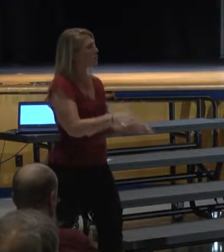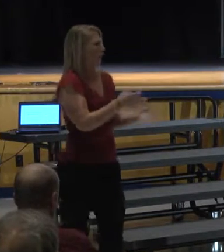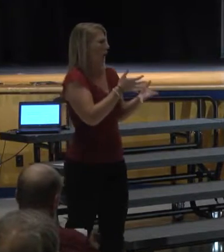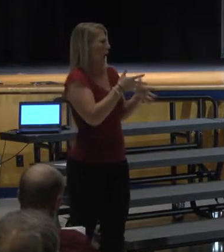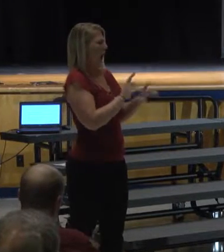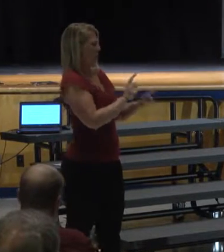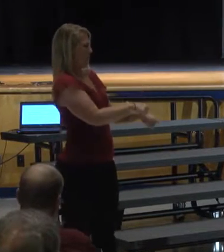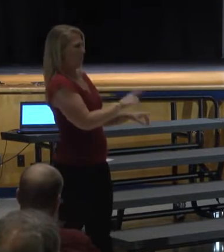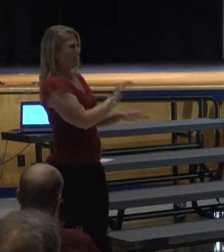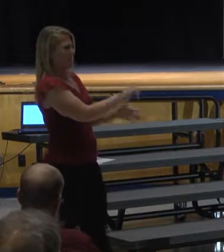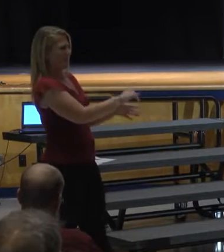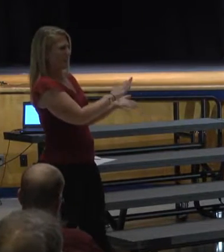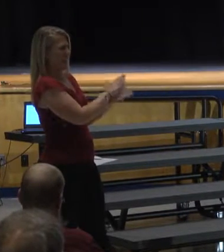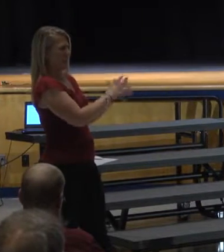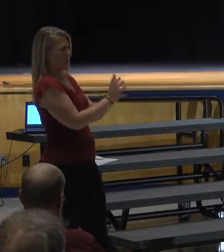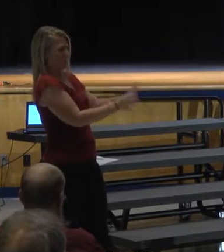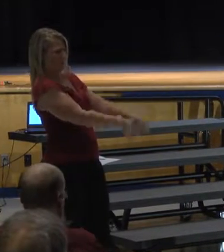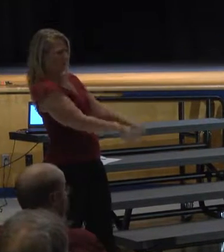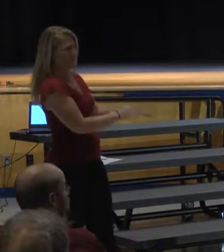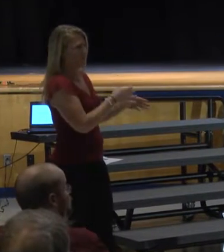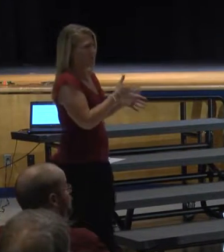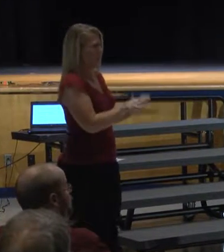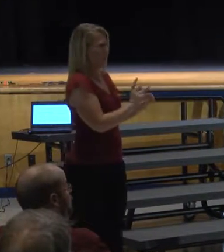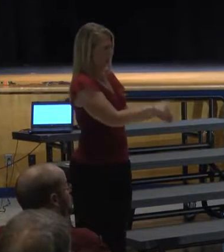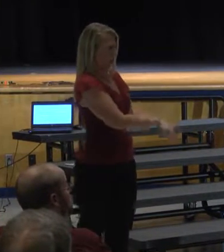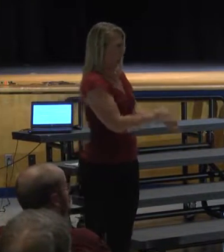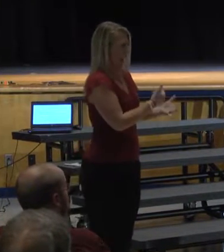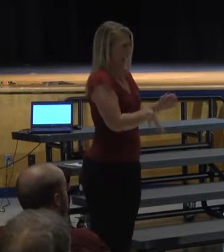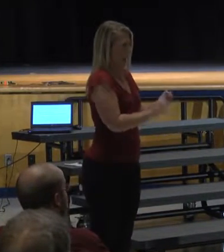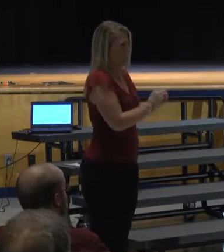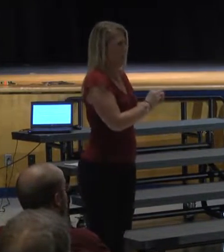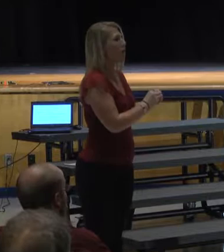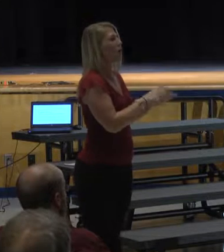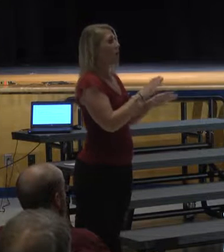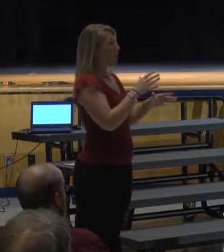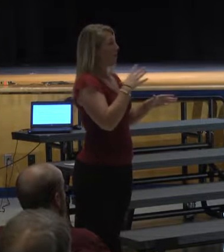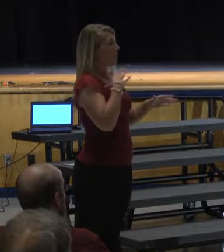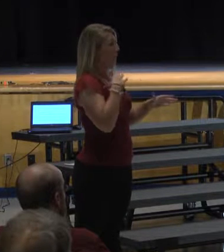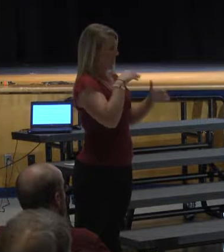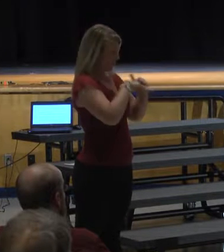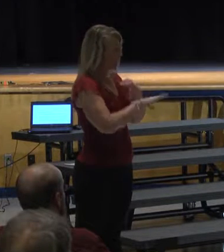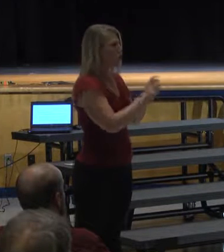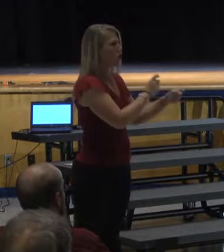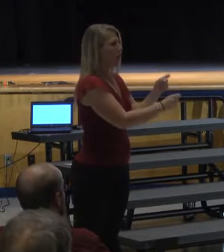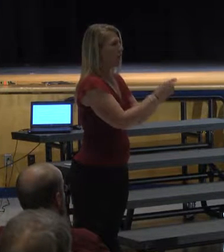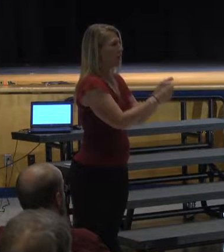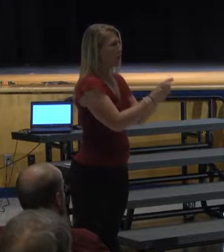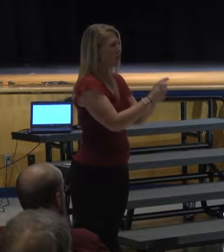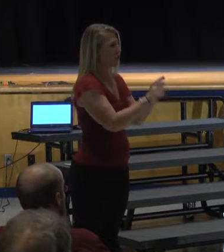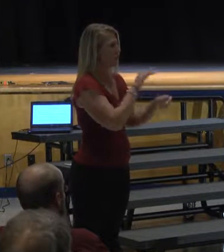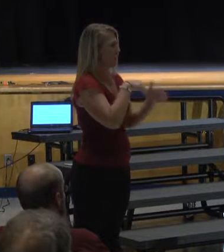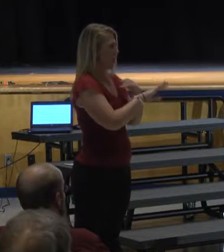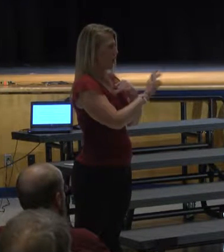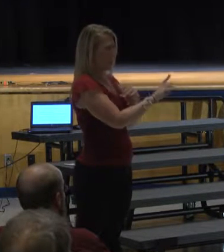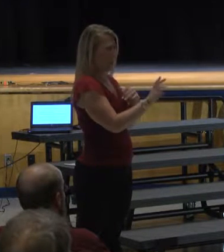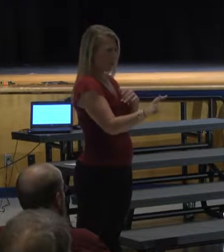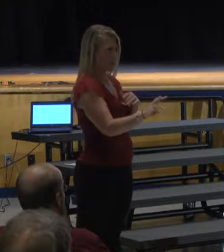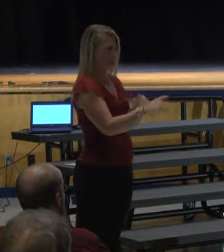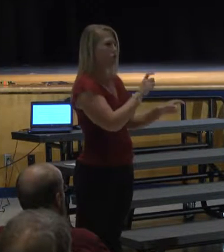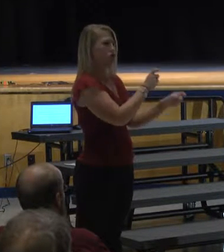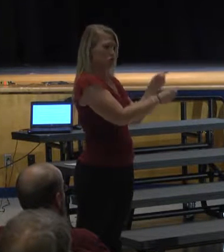times as you need to if that school keeps changing for you. But if you're going outside of New York State, TAP is only for New York